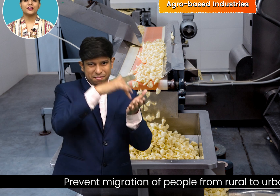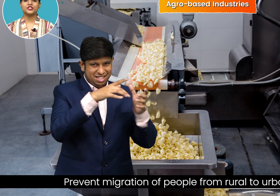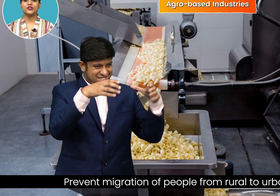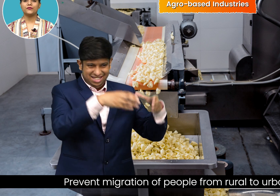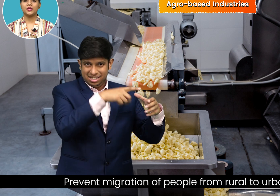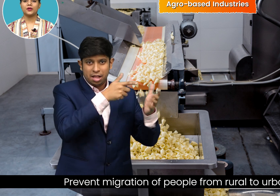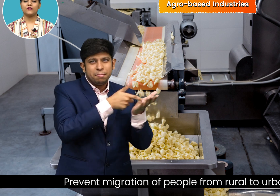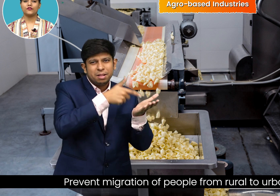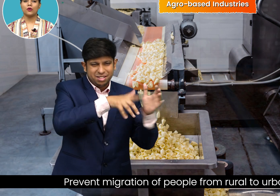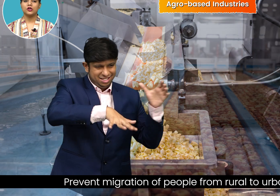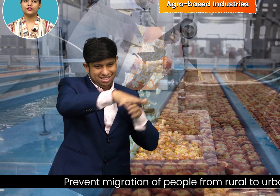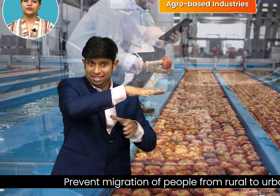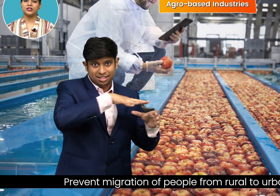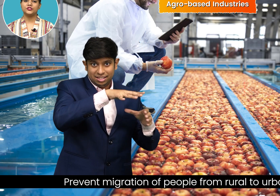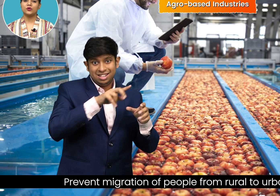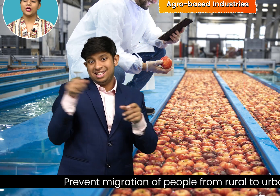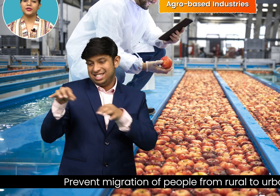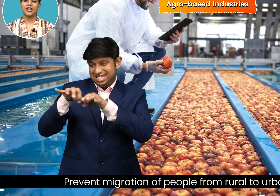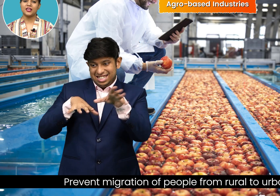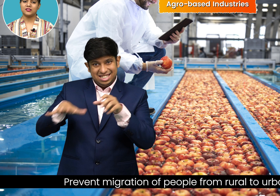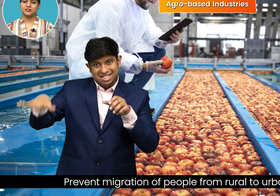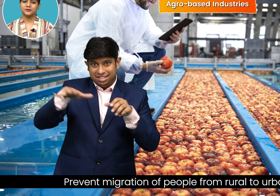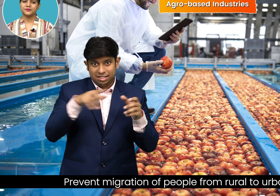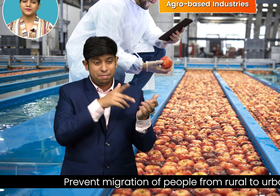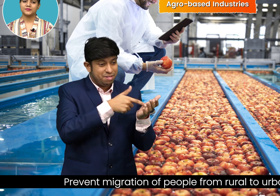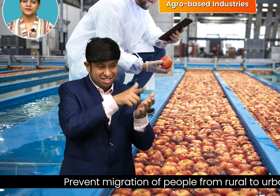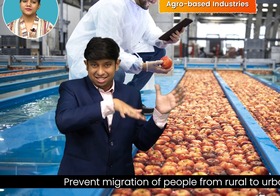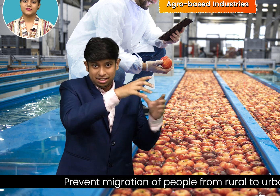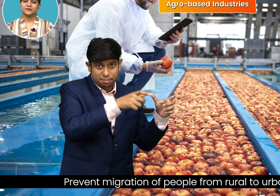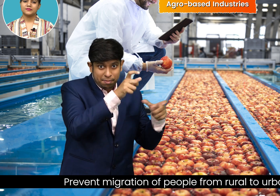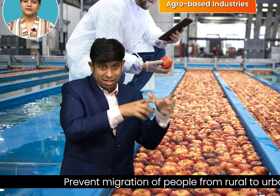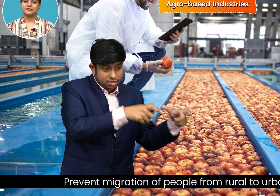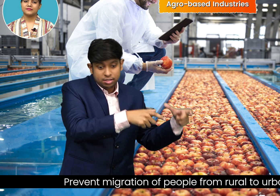Prevent migration of people from rural to urban areas.